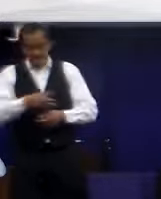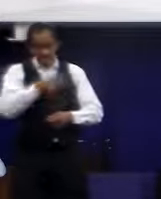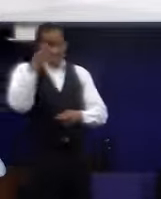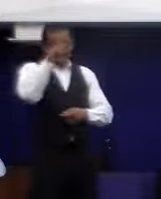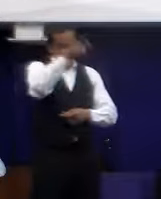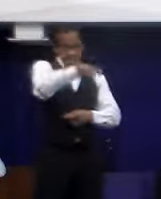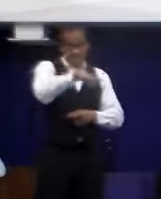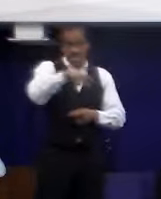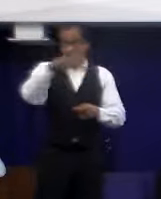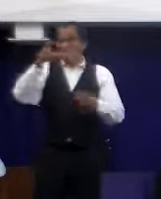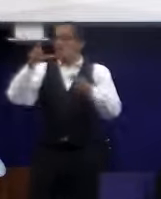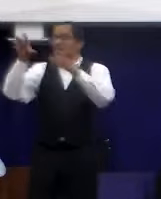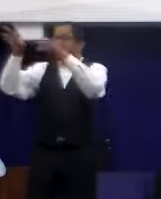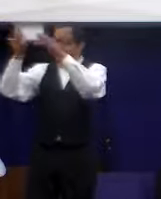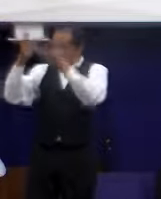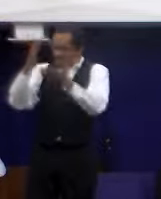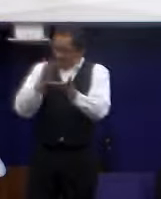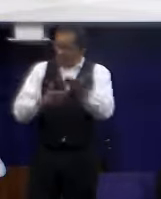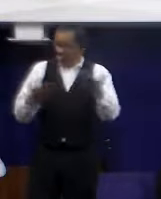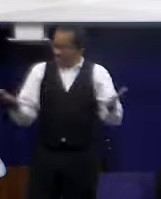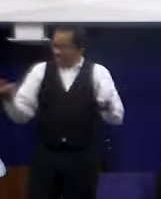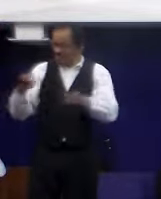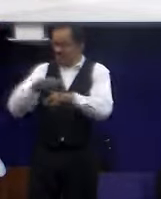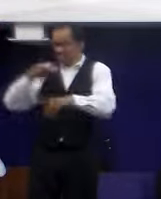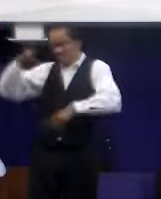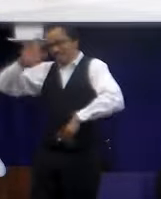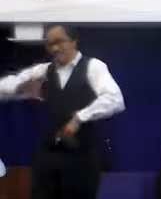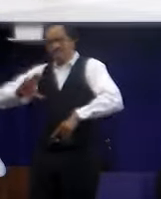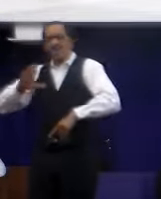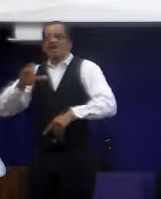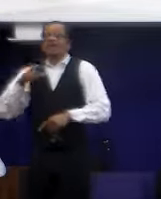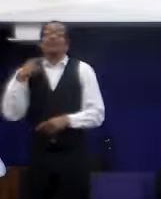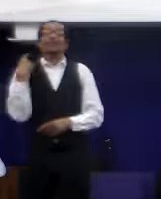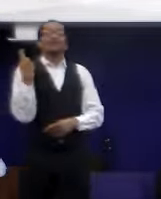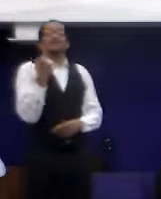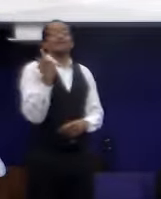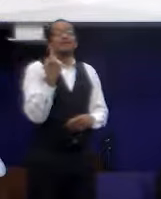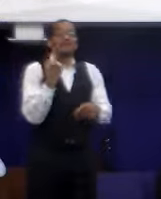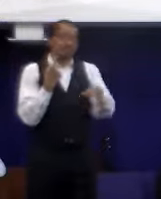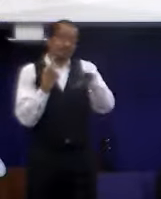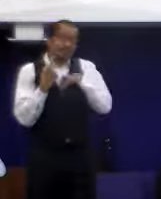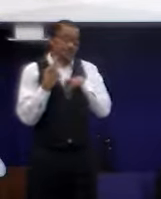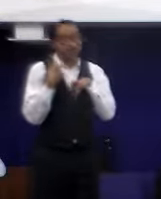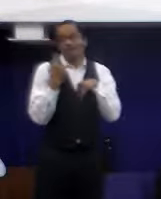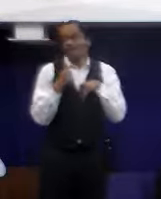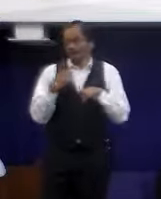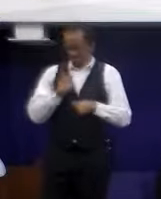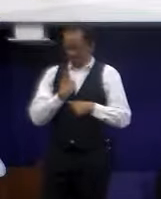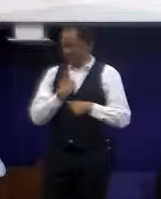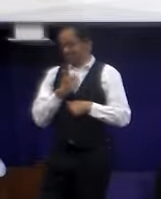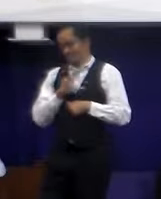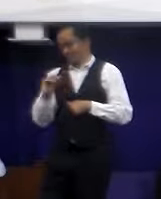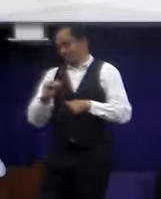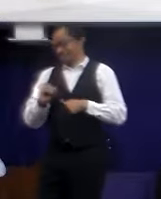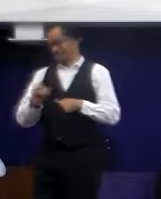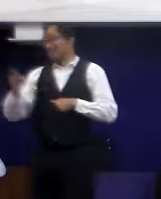God. Because whatever we need, we can't get it on our own. We might think that we can get it on our own. But we can't. God